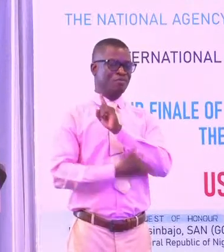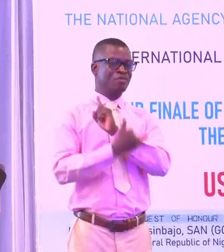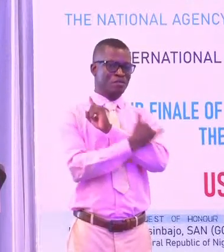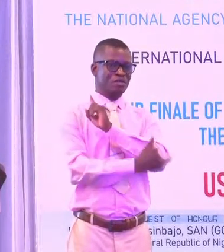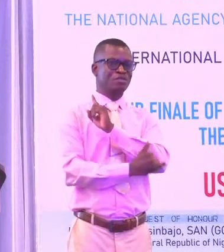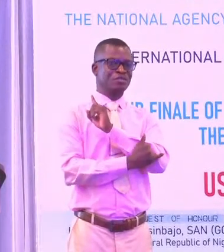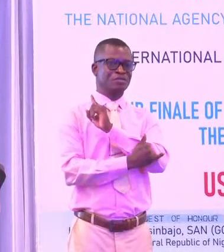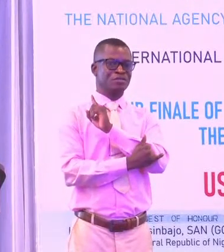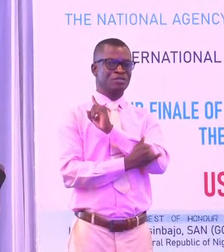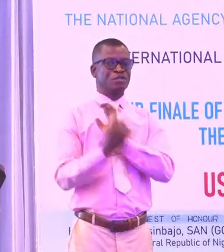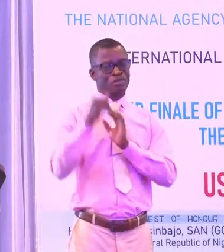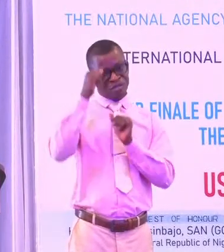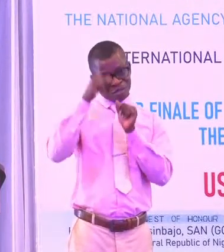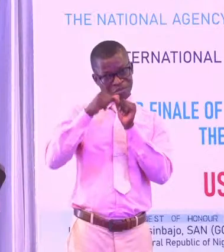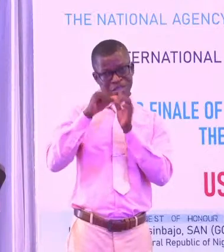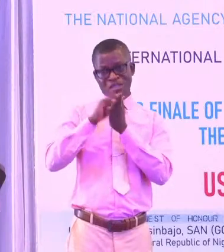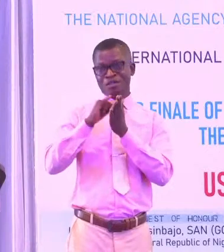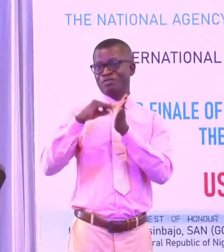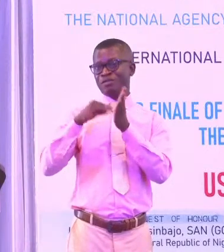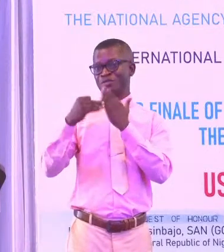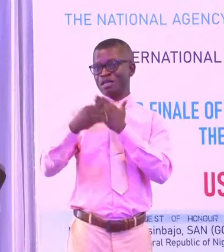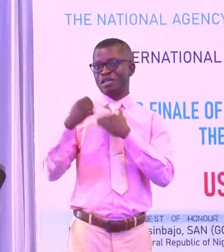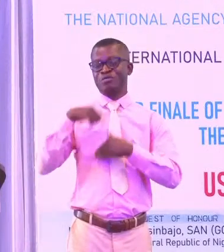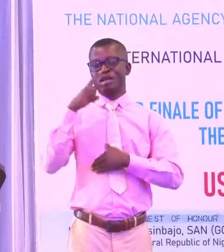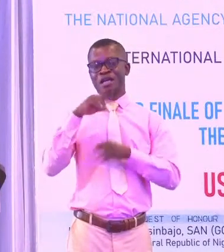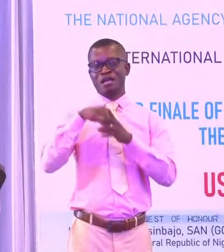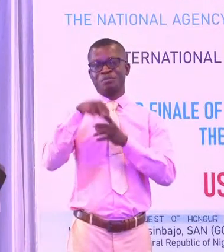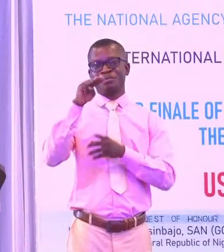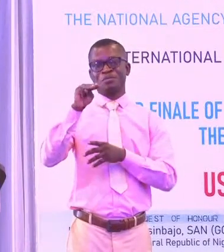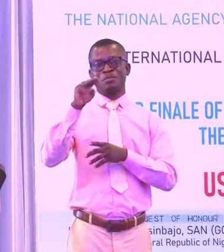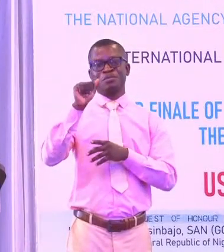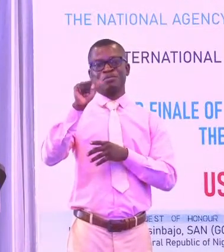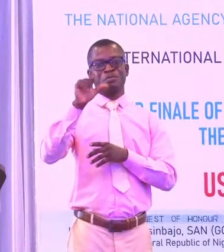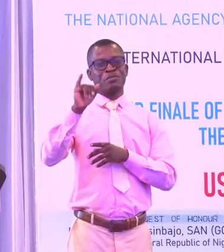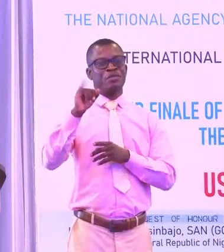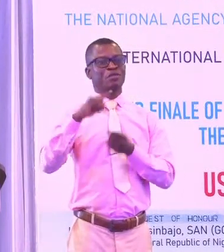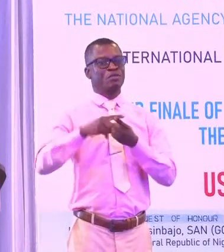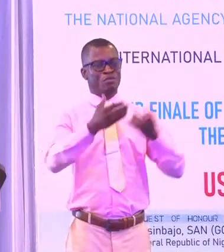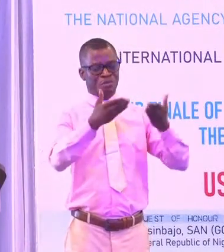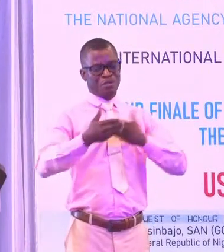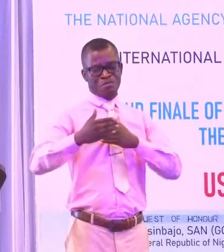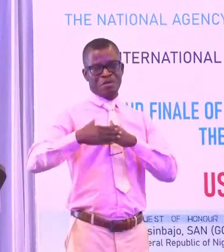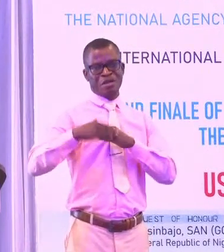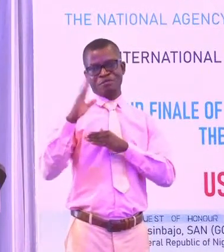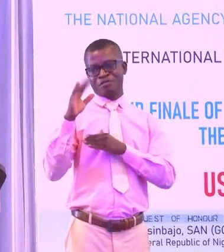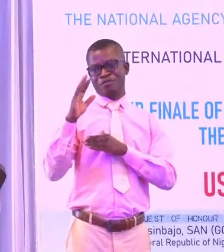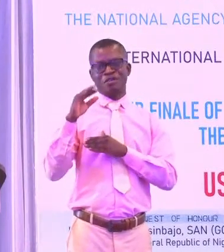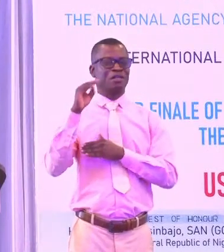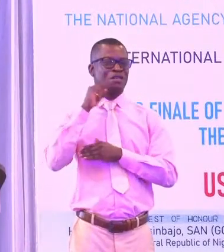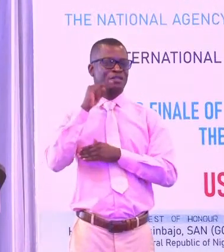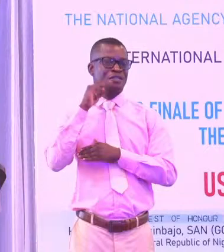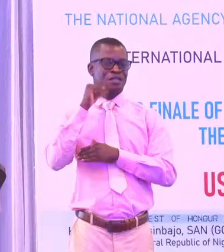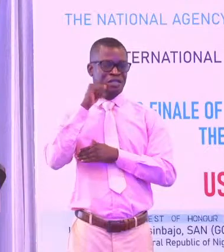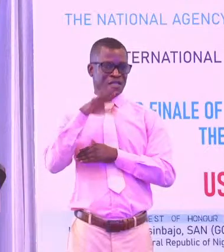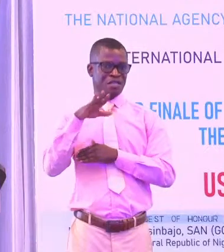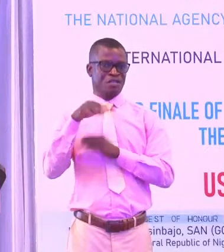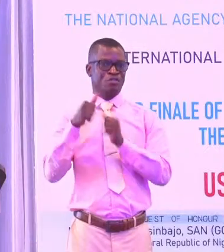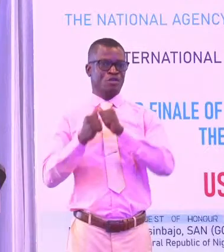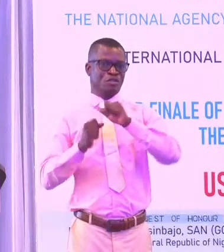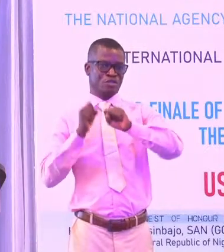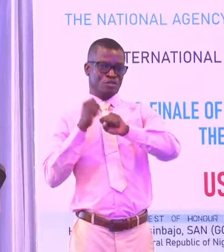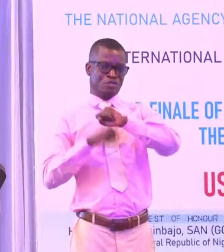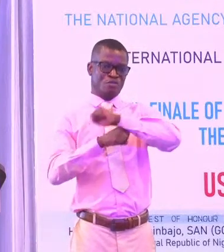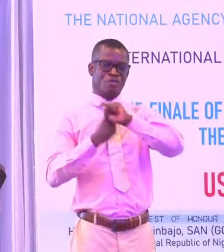will recall that in February, we were also in Mali to facilitate the return of 15 Nigerian girls with the support